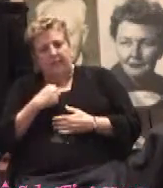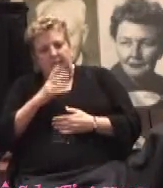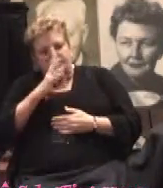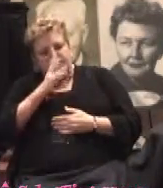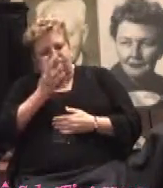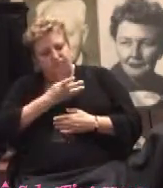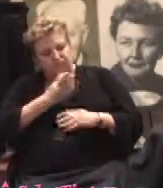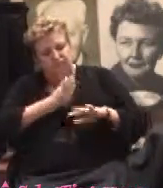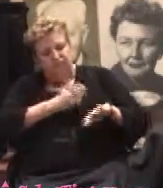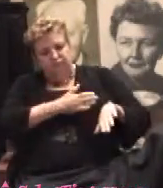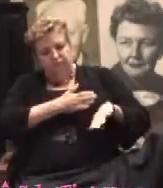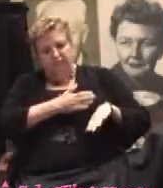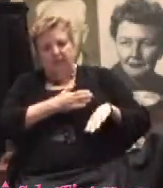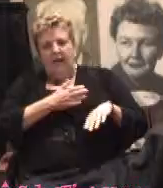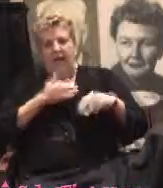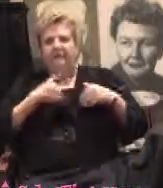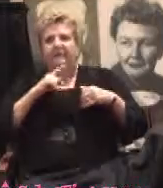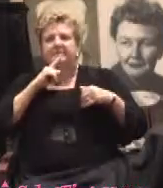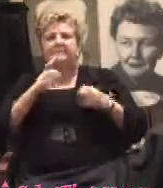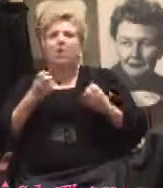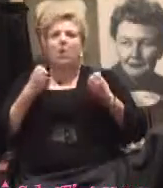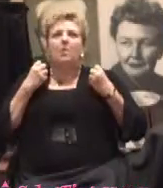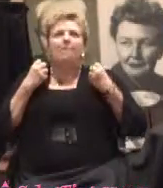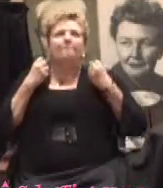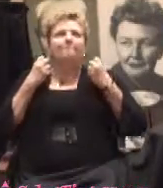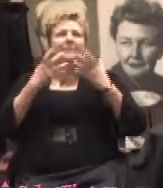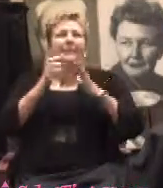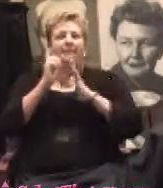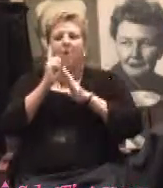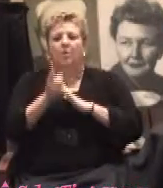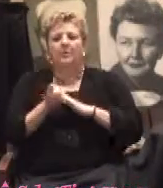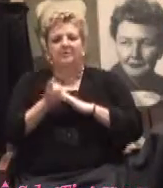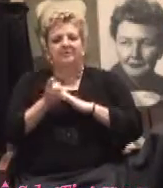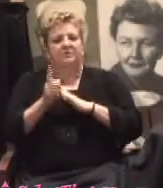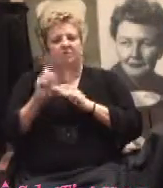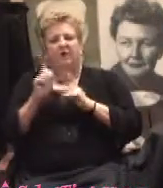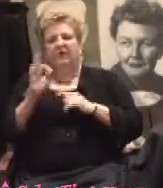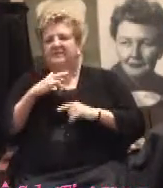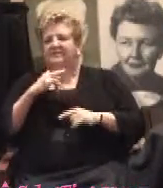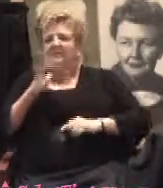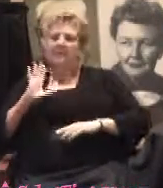And I've had so many moments of bitter and incomprehensible demoralization because of alcoholism.